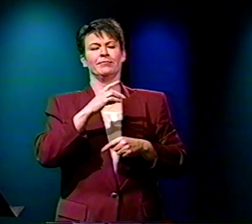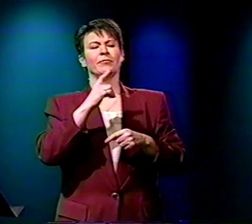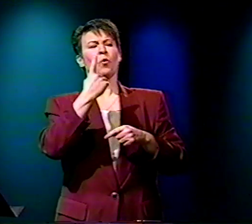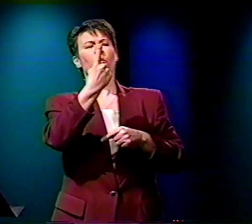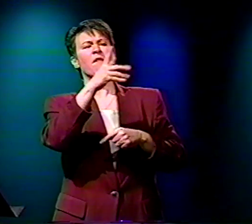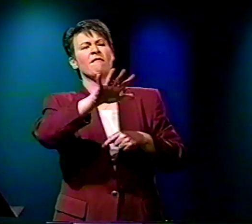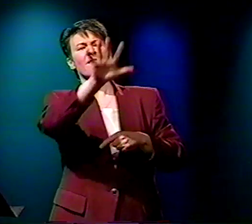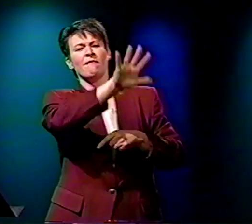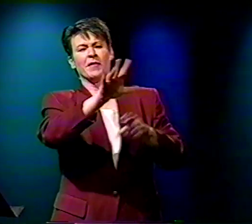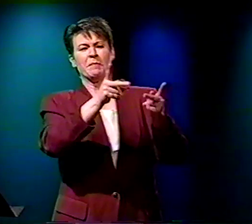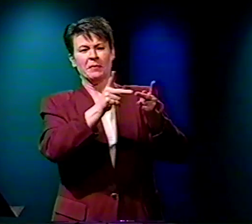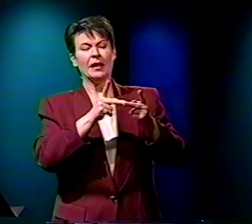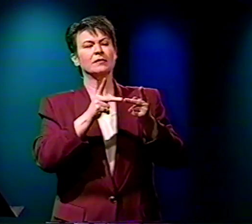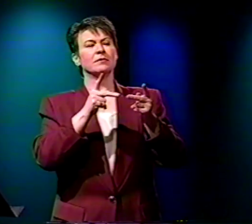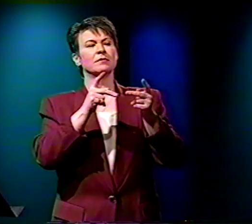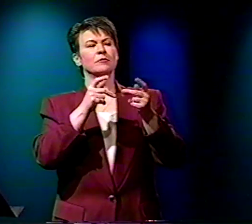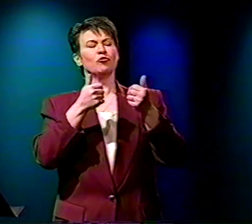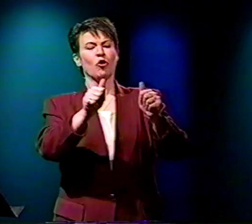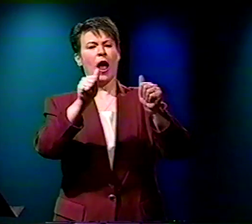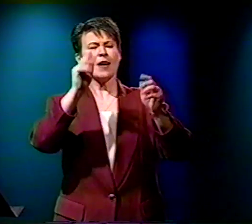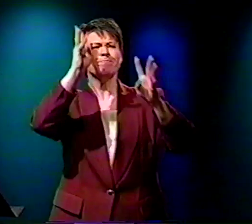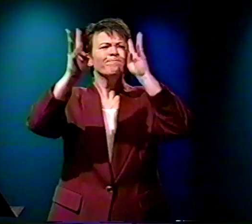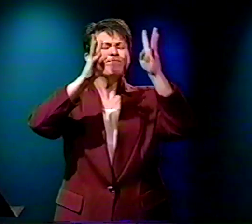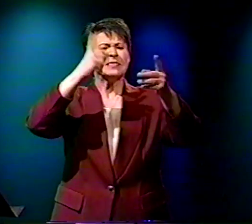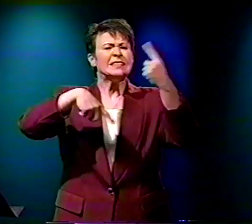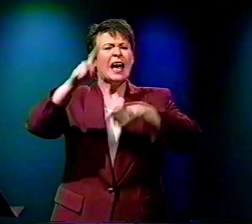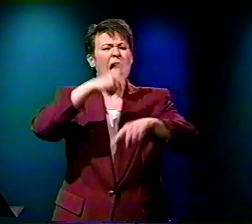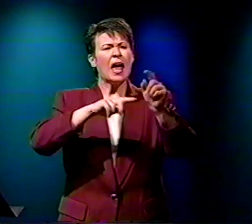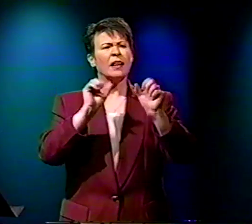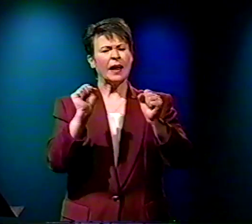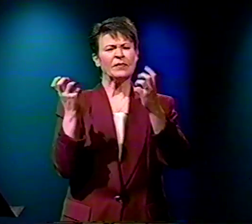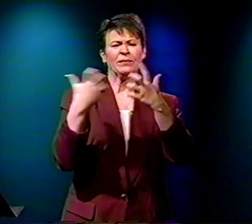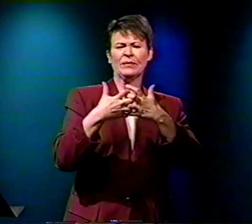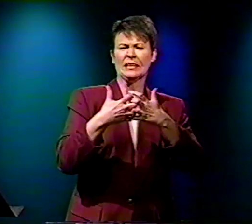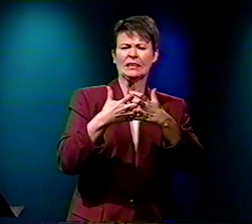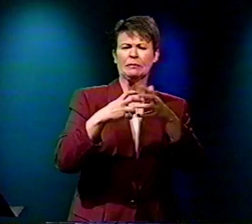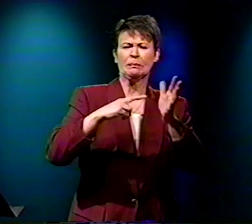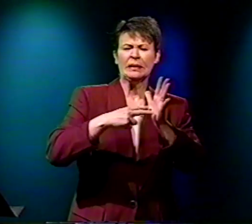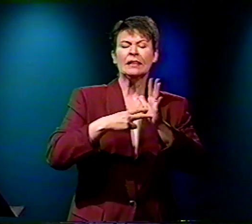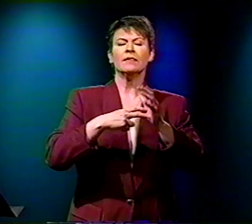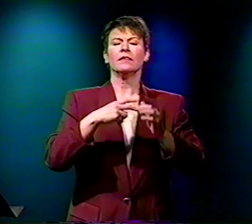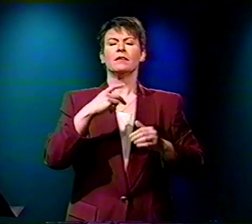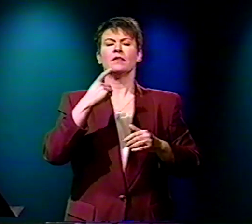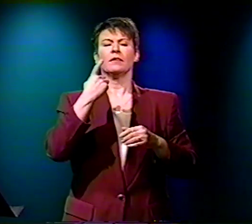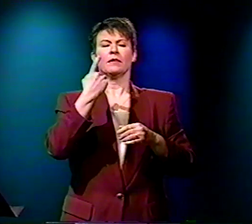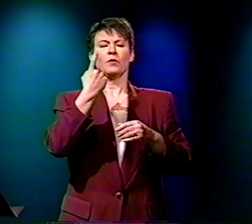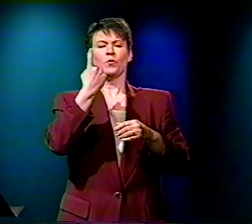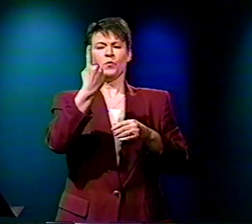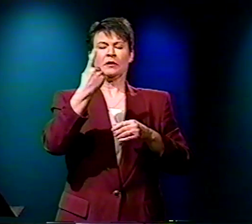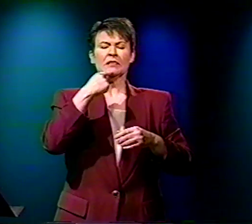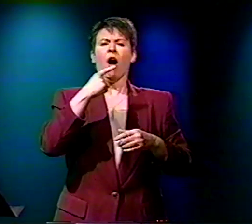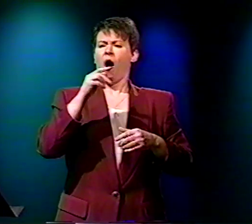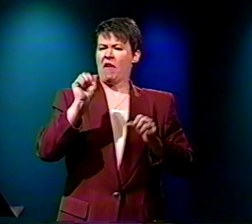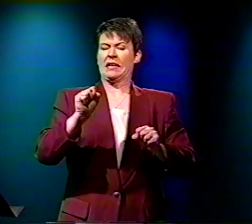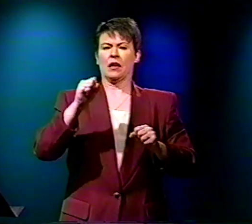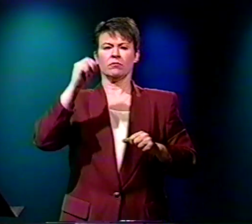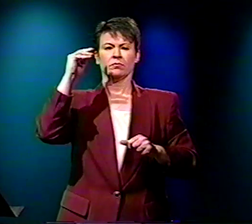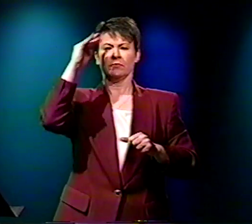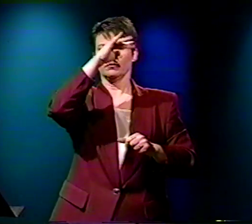helps you determine how you're going to sign it, and then you express it in sign. And we need to find ways and places where we can all agree on particular